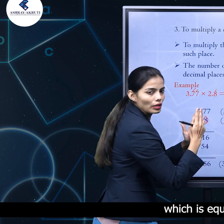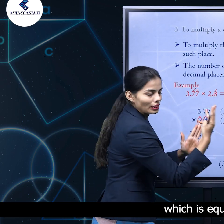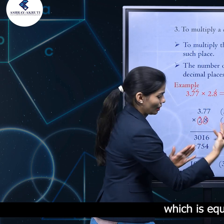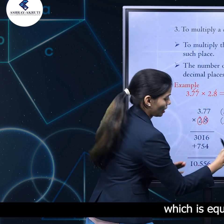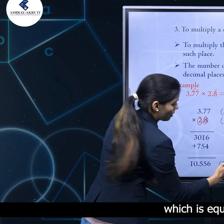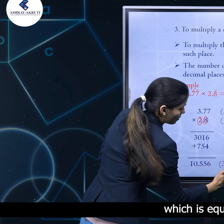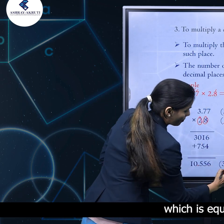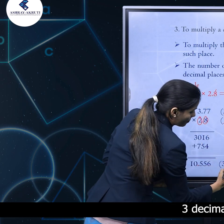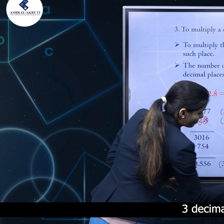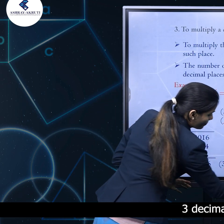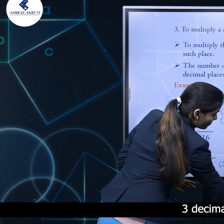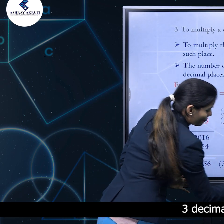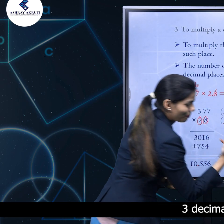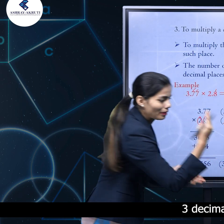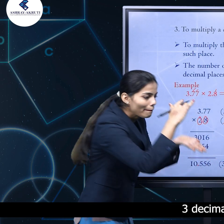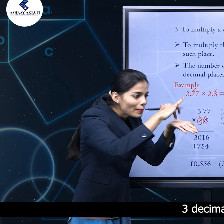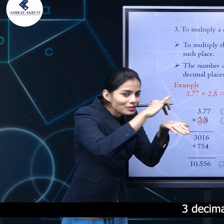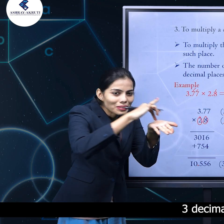10.556 3 decimal places.